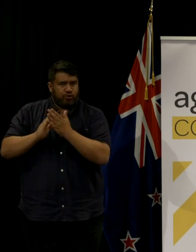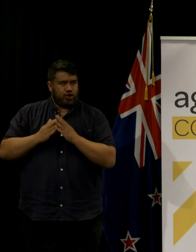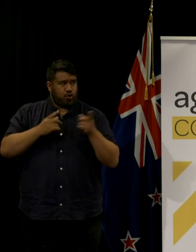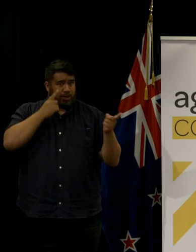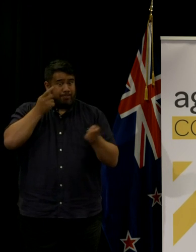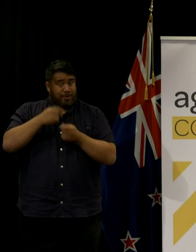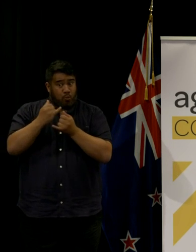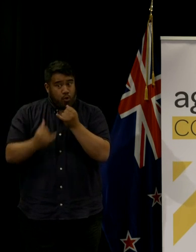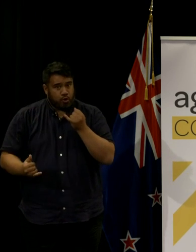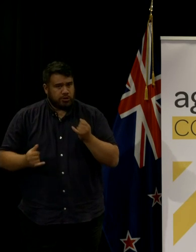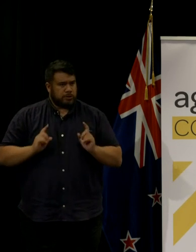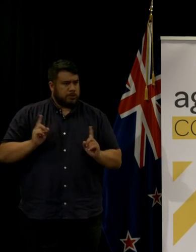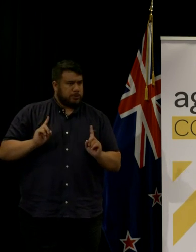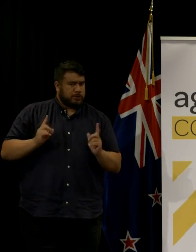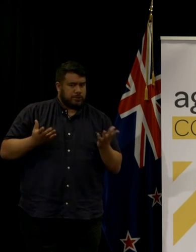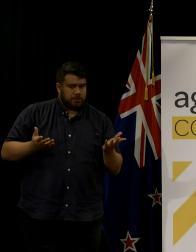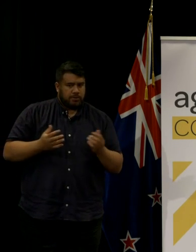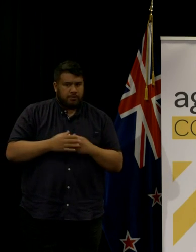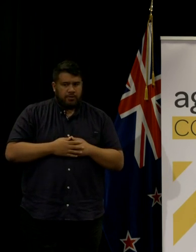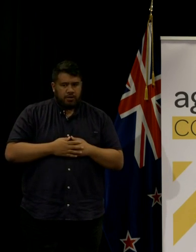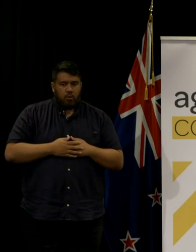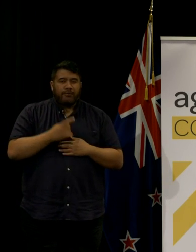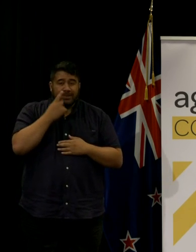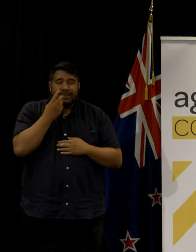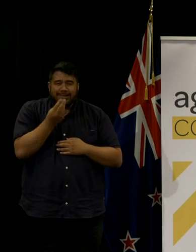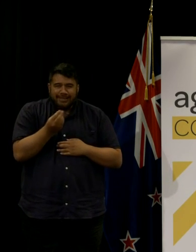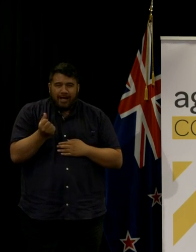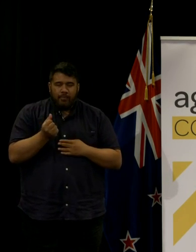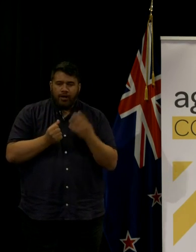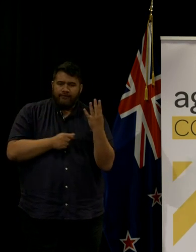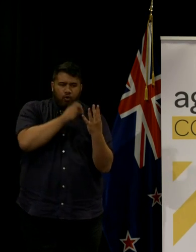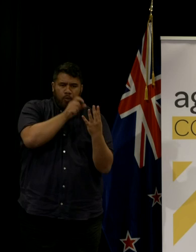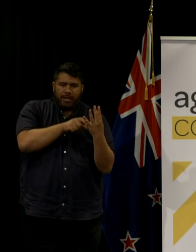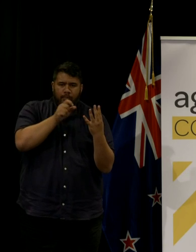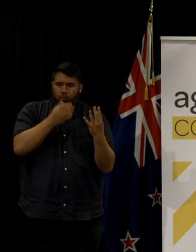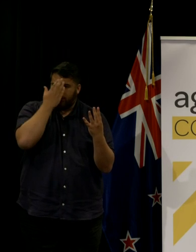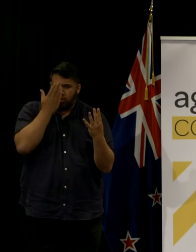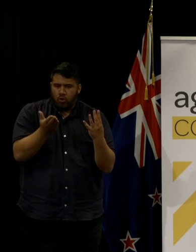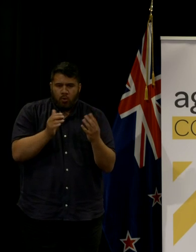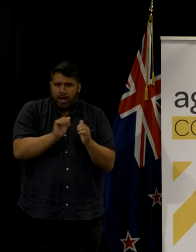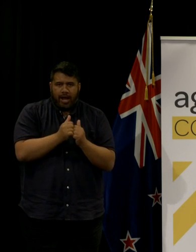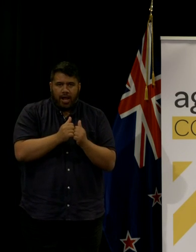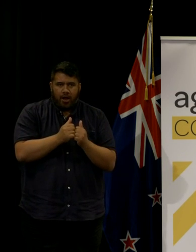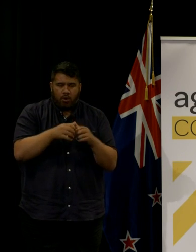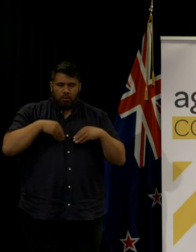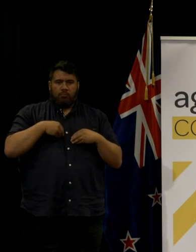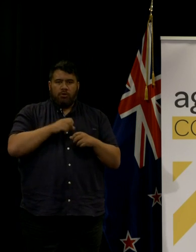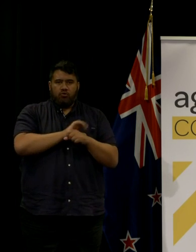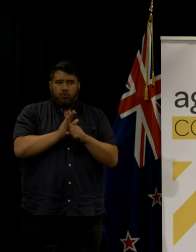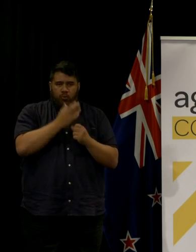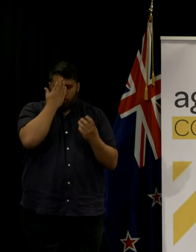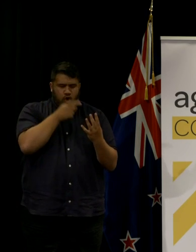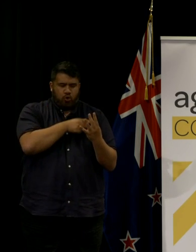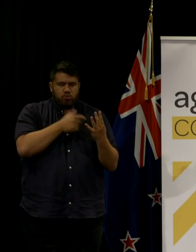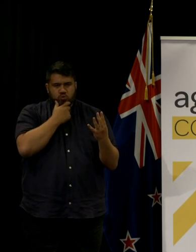we're seeing, of course, is a handful of cases, 4 that we can't identify where the person got the infection from,